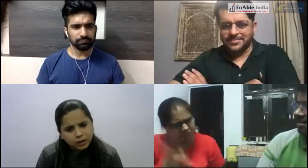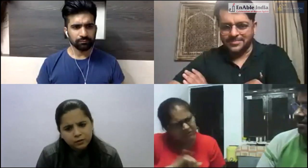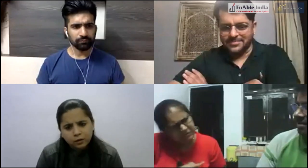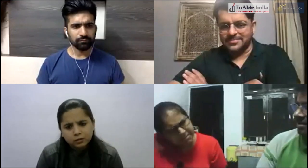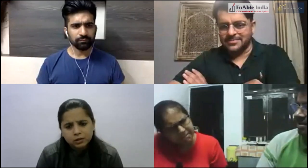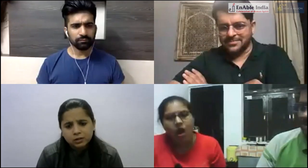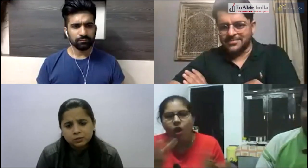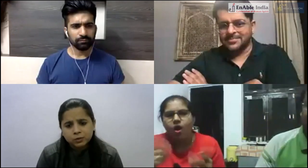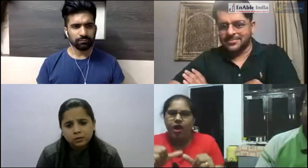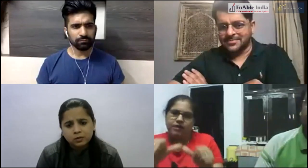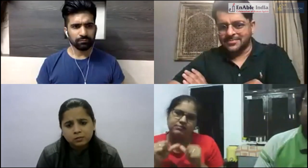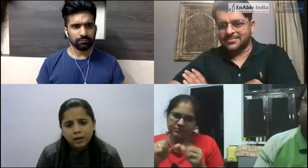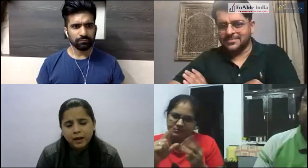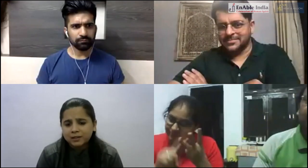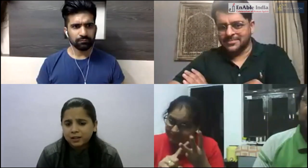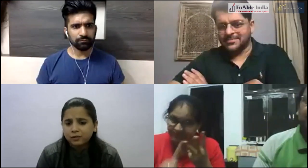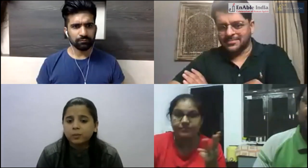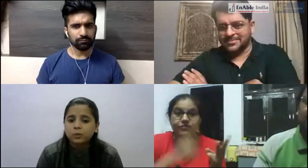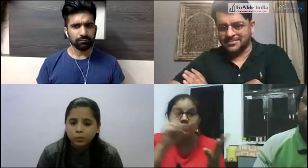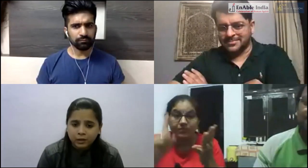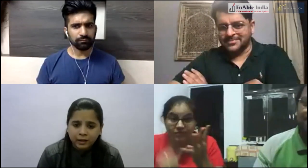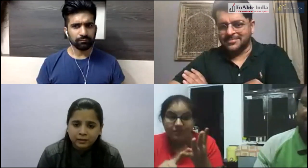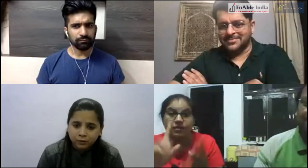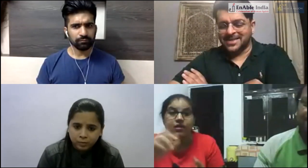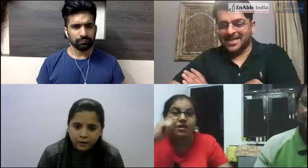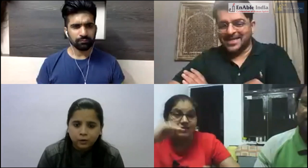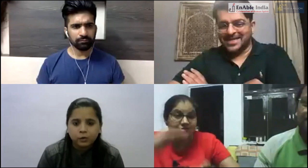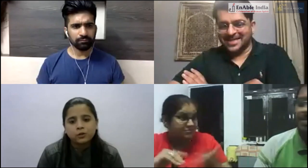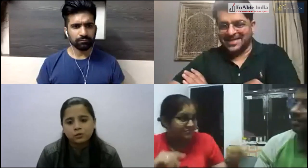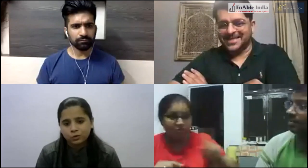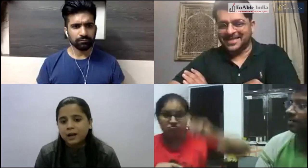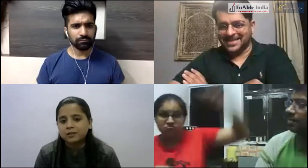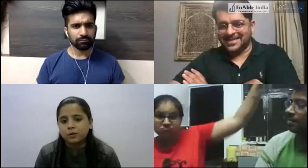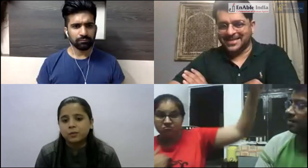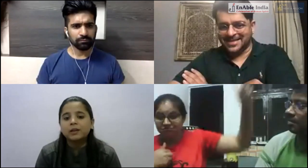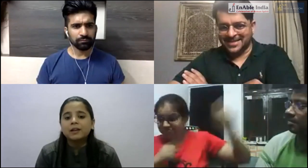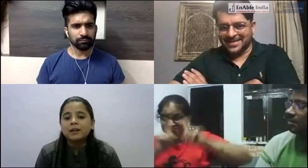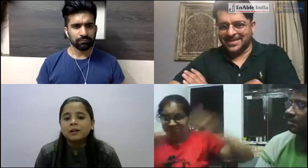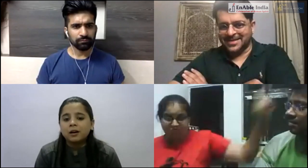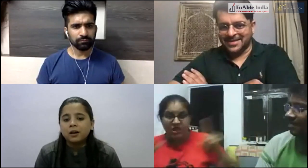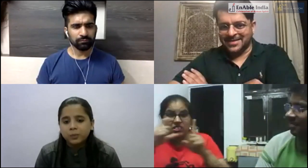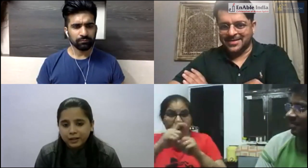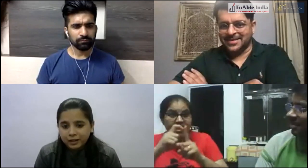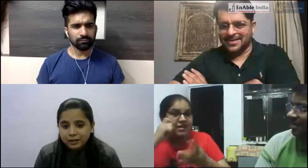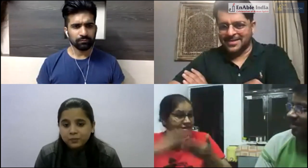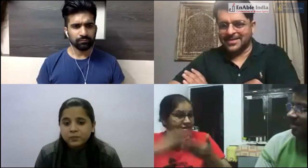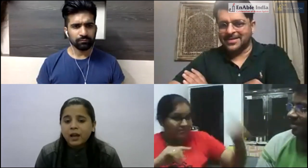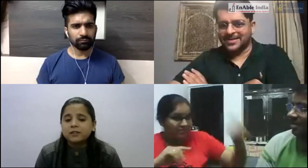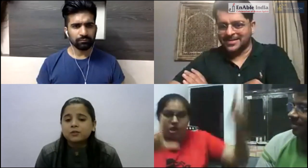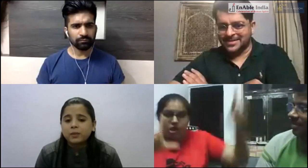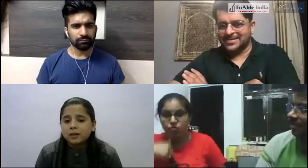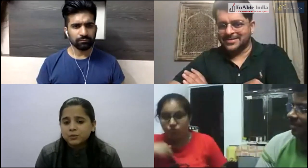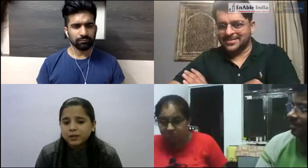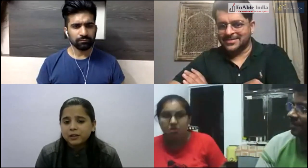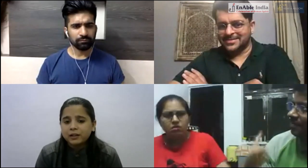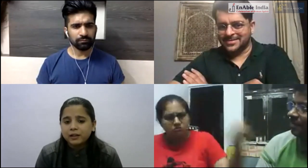it okay if a doctor would? I'm asking from a rural area, that would be fine, or I should ask from a urban area. And